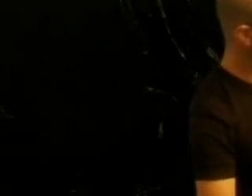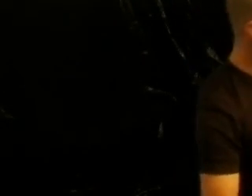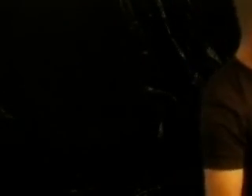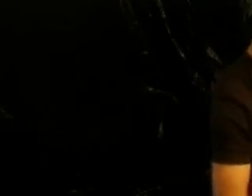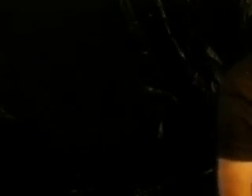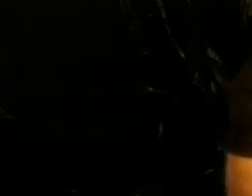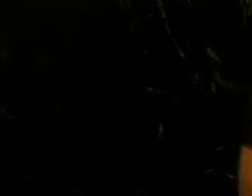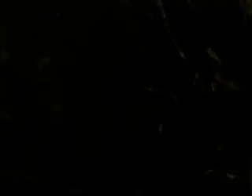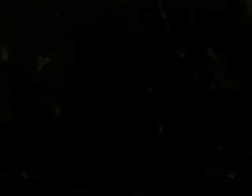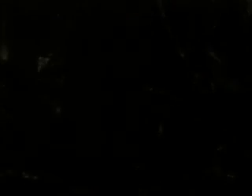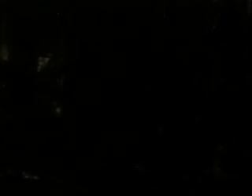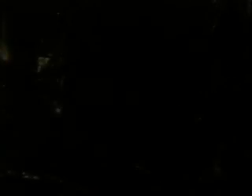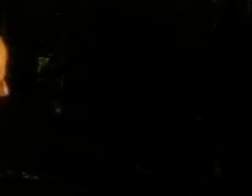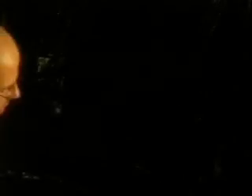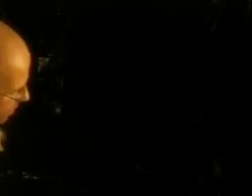Hello. Hello.